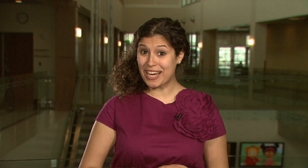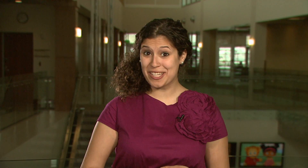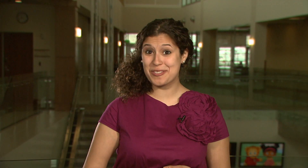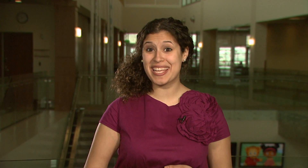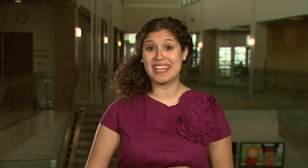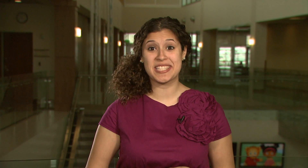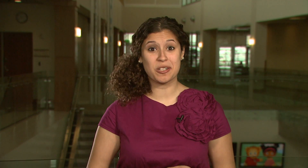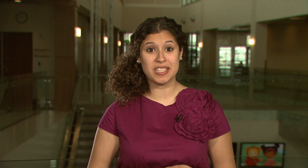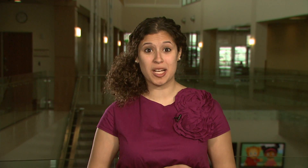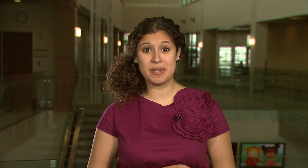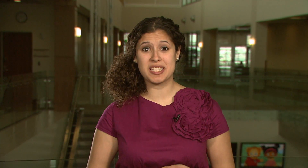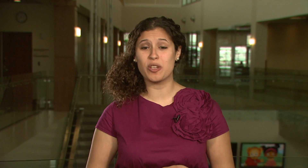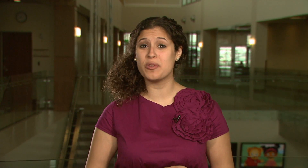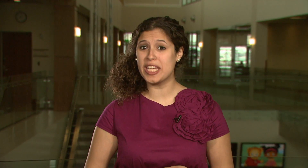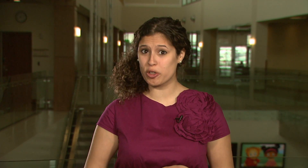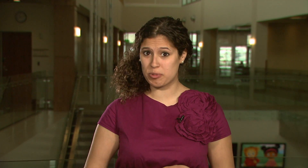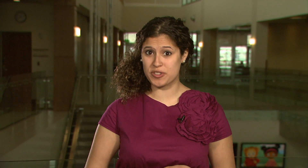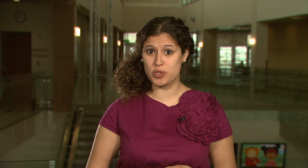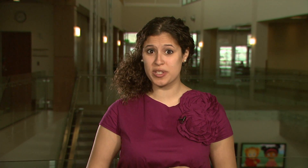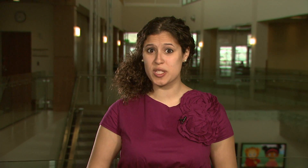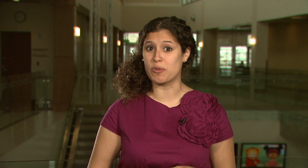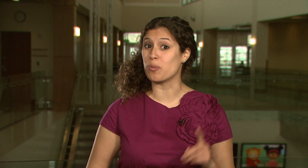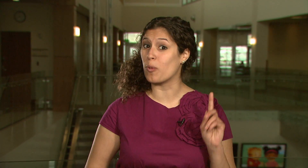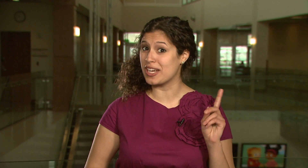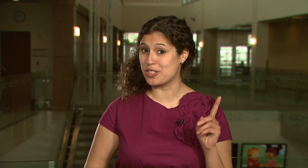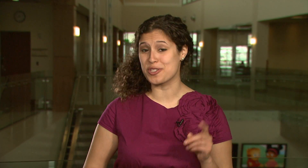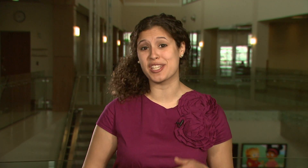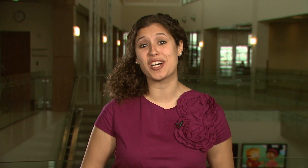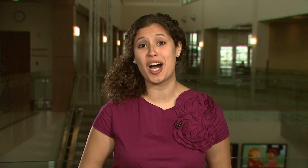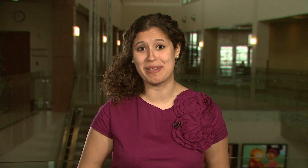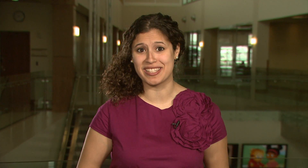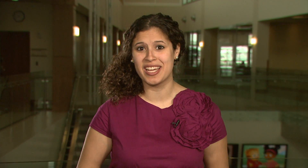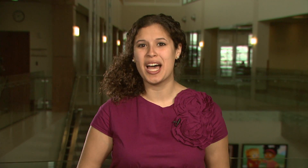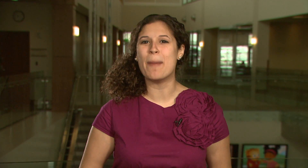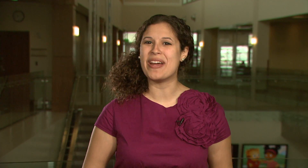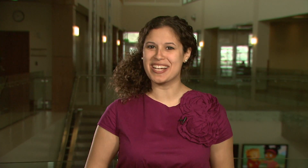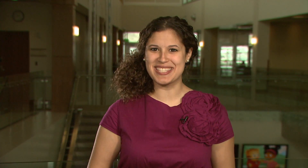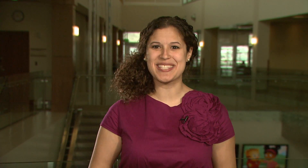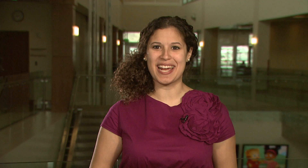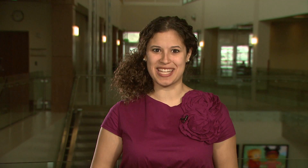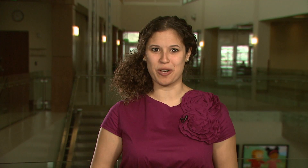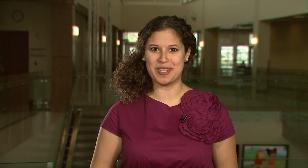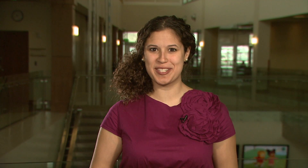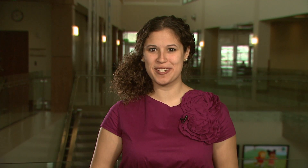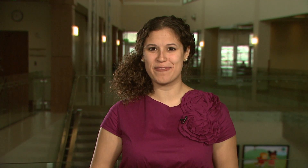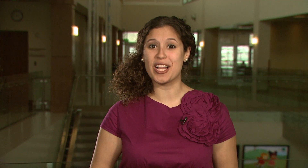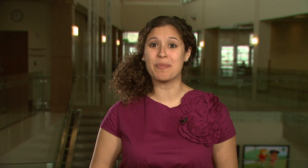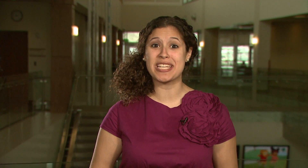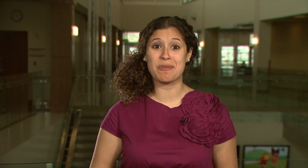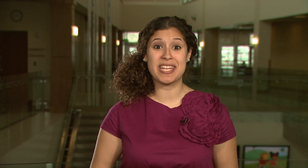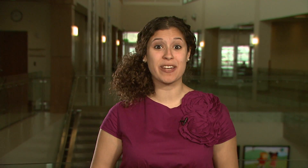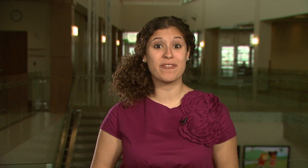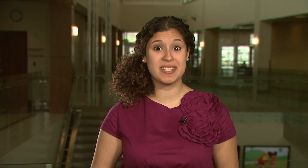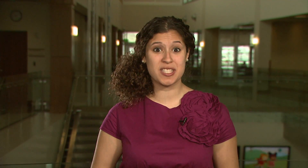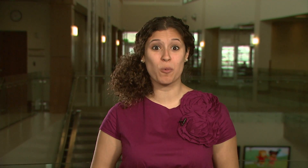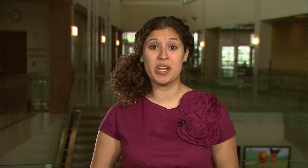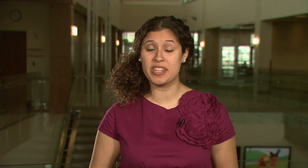BYU's ASL Club is a unique group of students with one interest in common: American Sign Language. Follow me as we take a visit to one of their